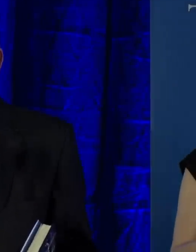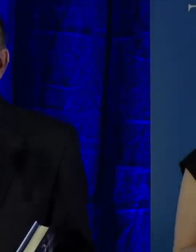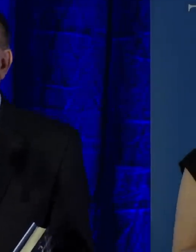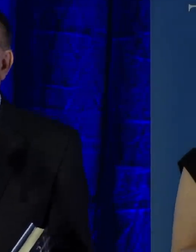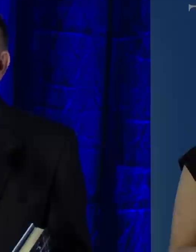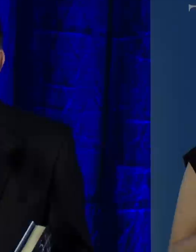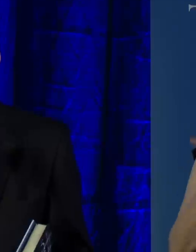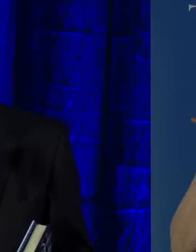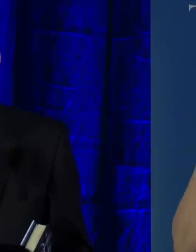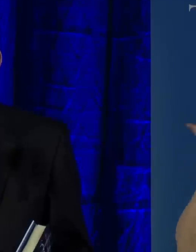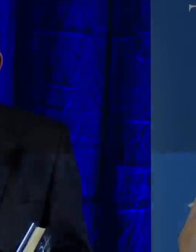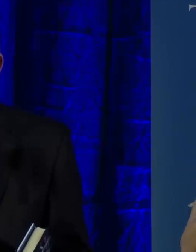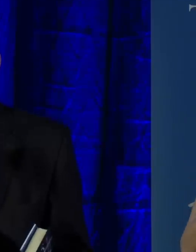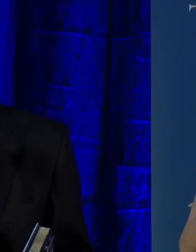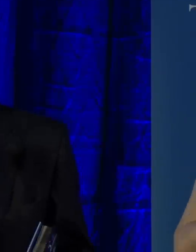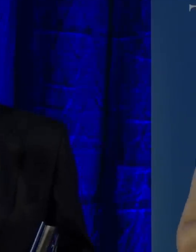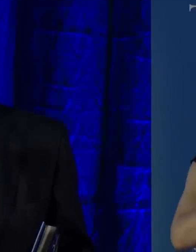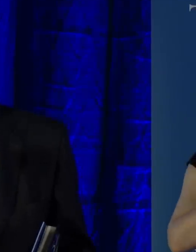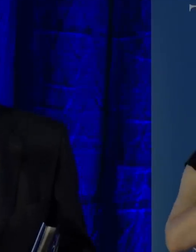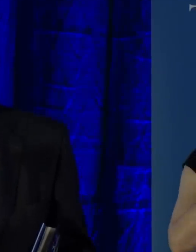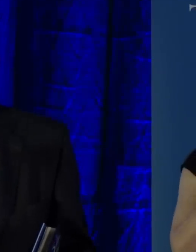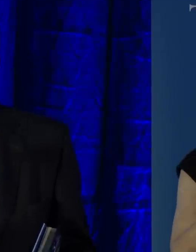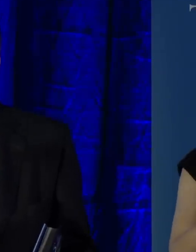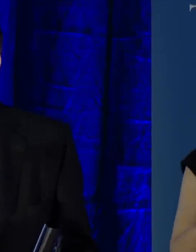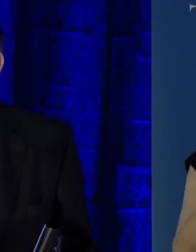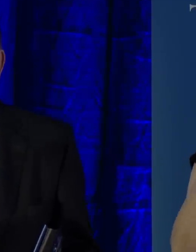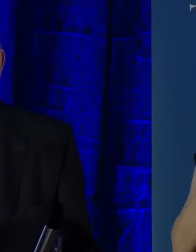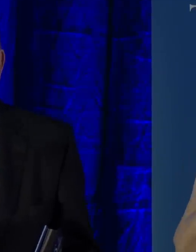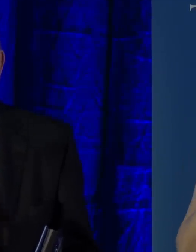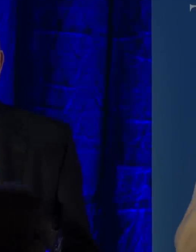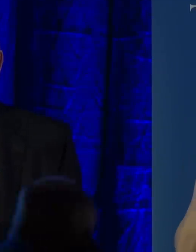was kind of Michael to.